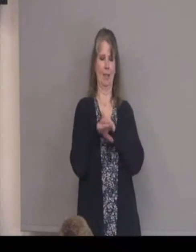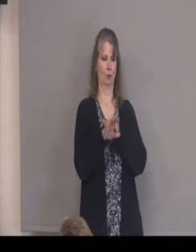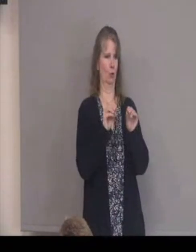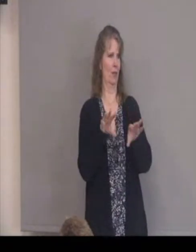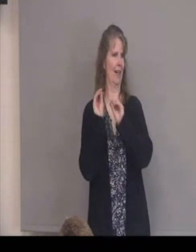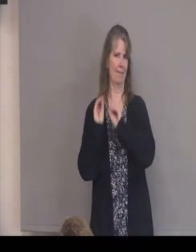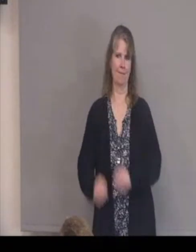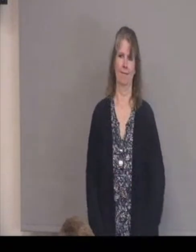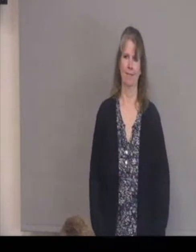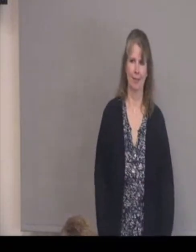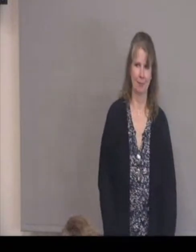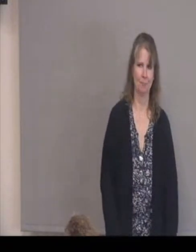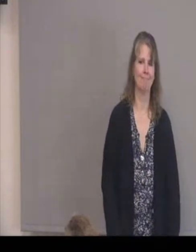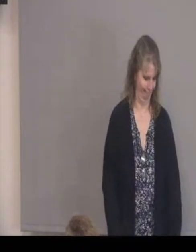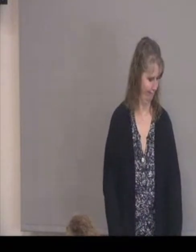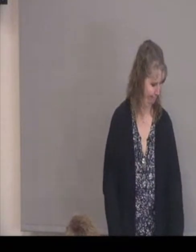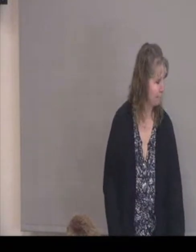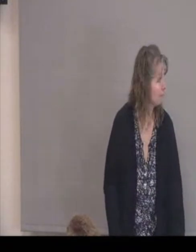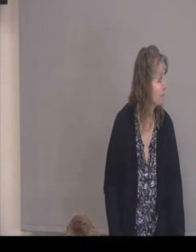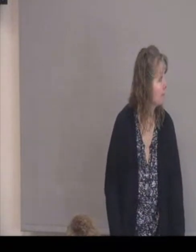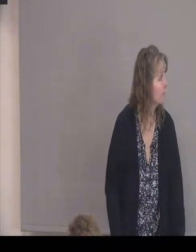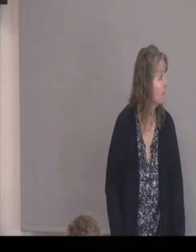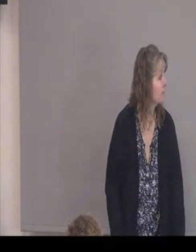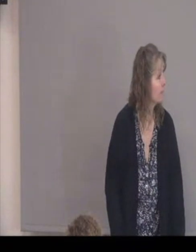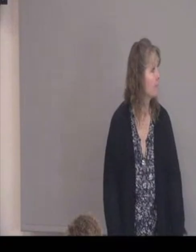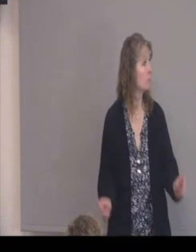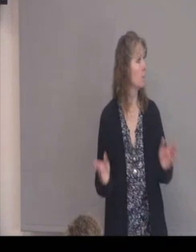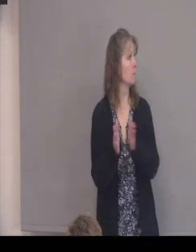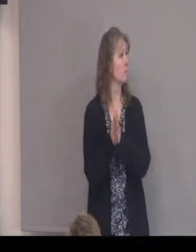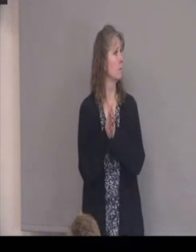And the vessels that enter and leave through the skin.